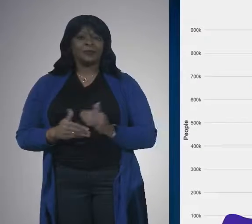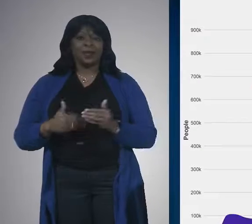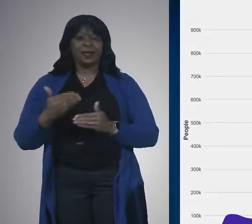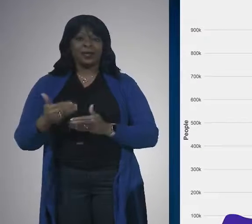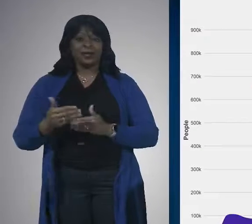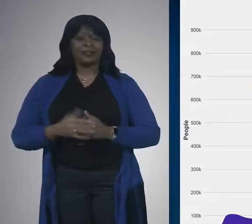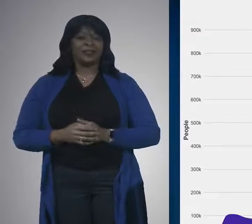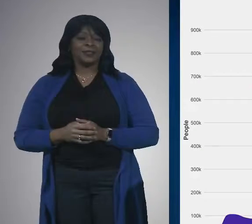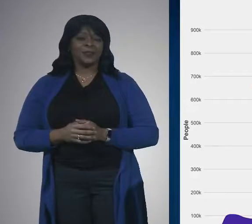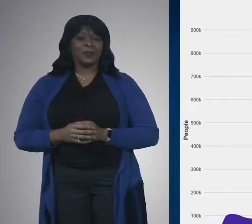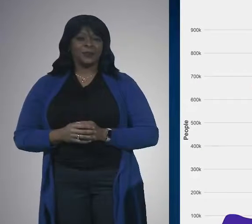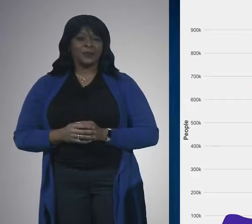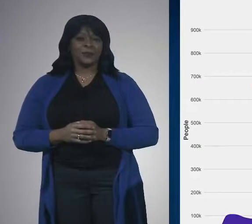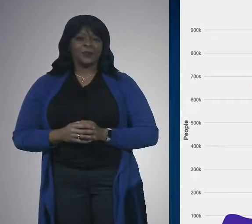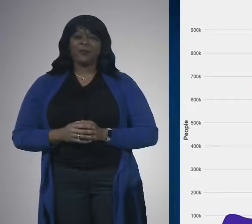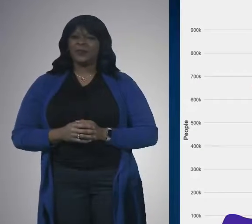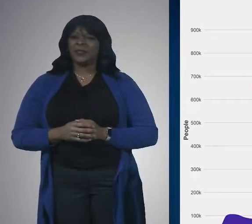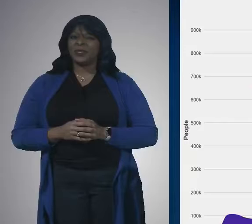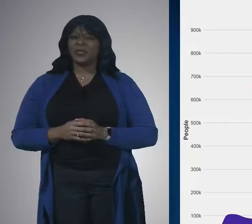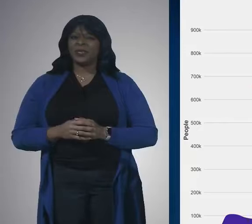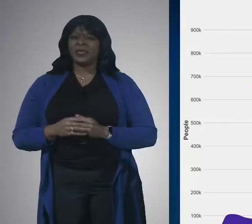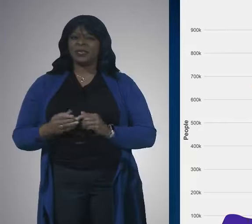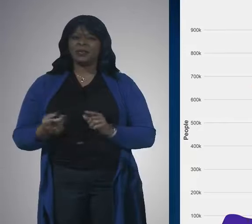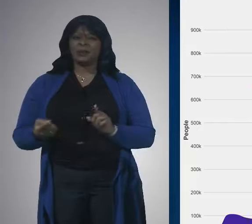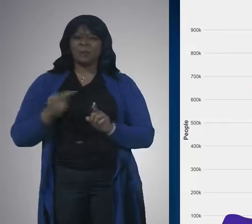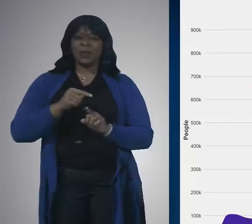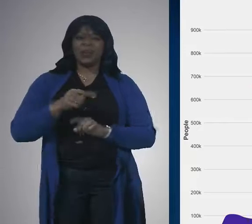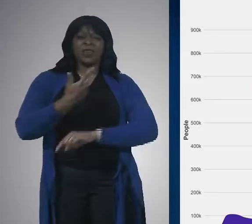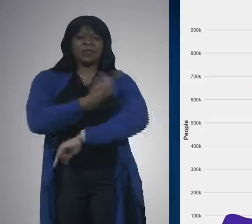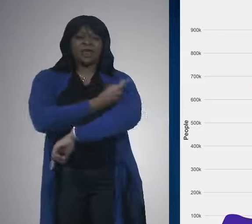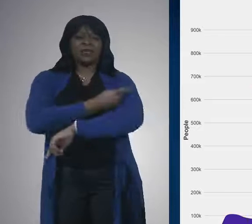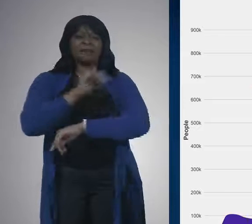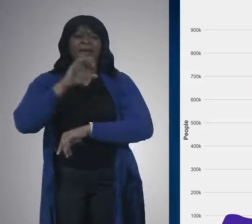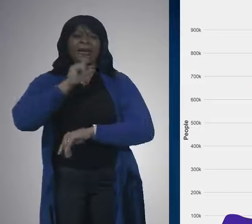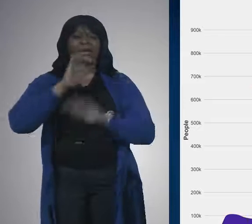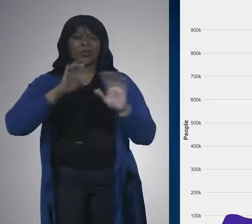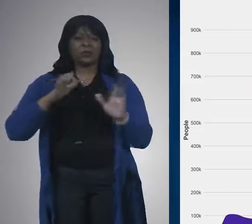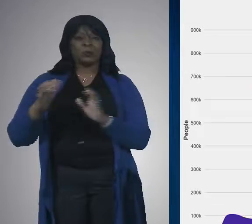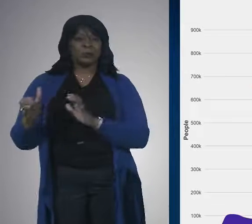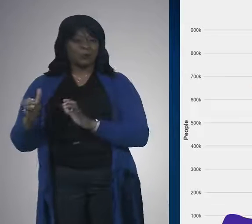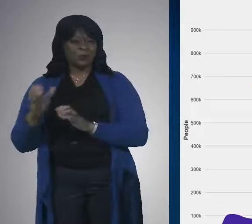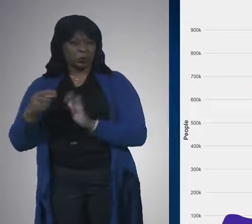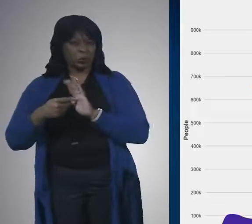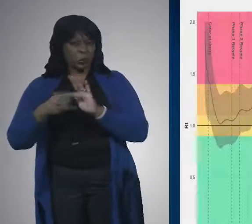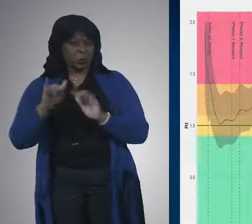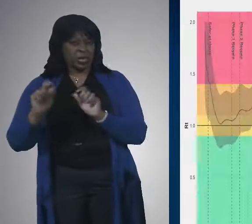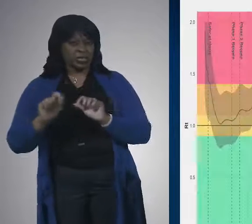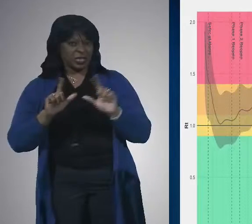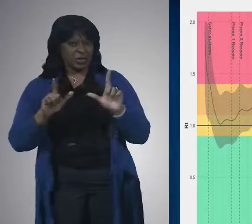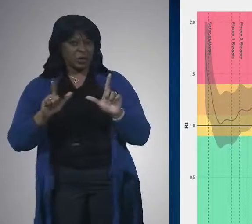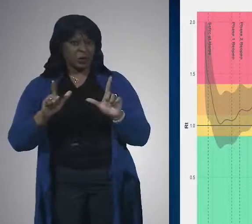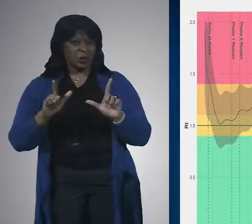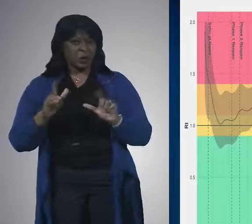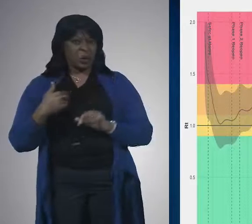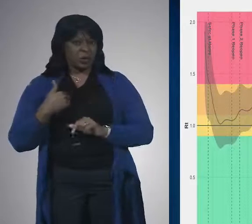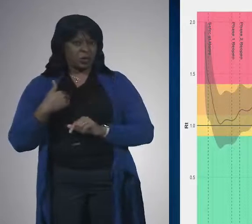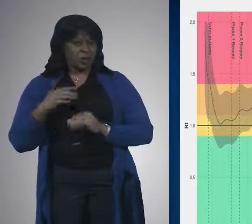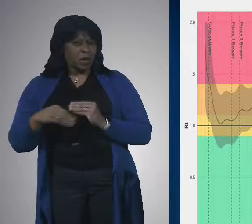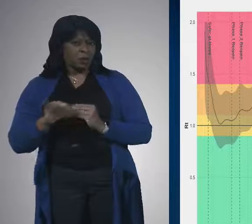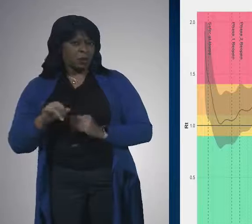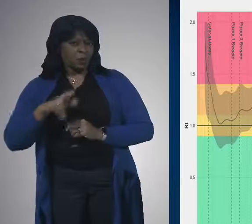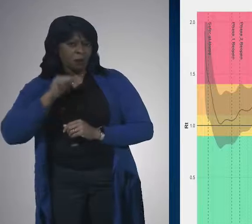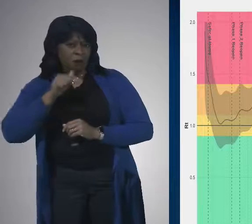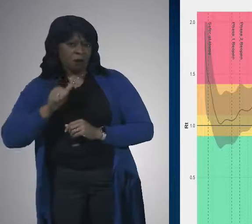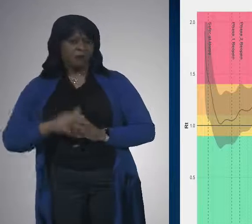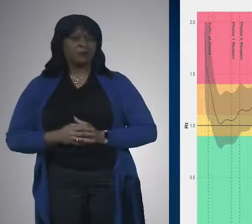Next. Back to where the vaccination by age, when we have that slide, or did we leave that one out?